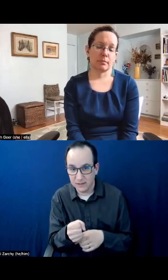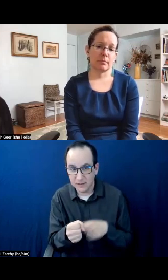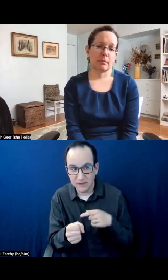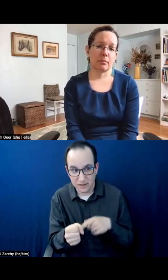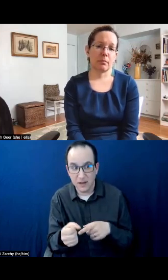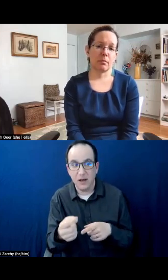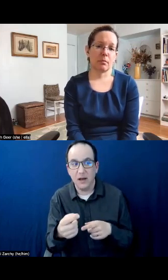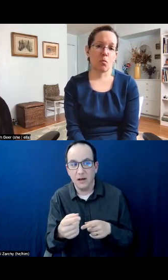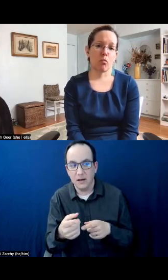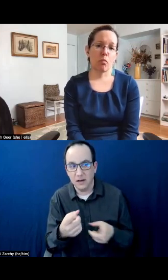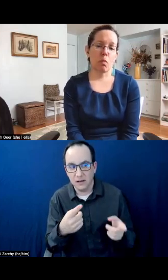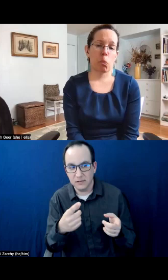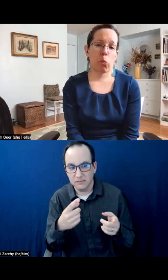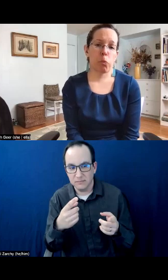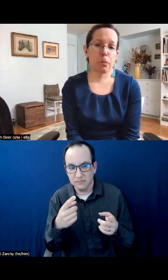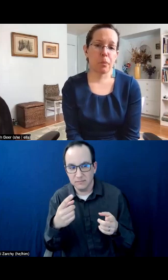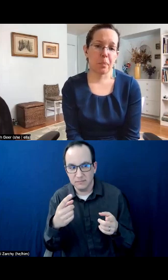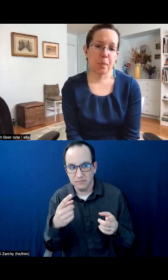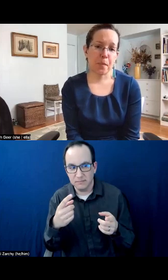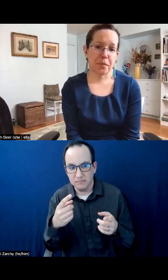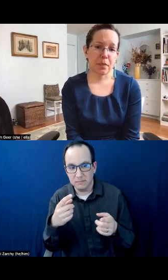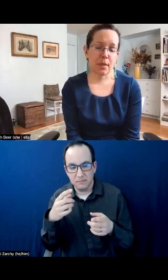services and placement.